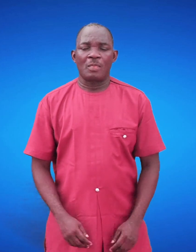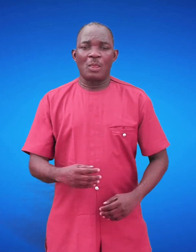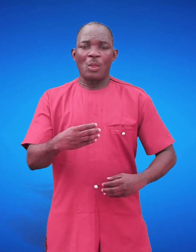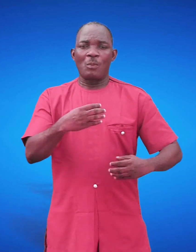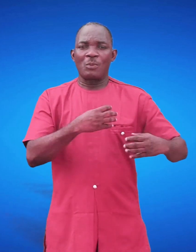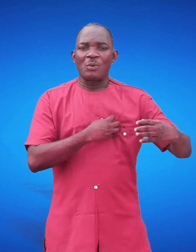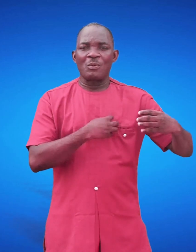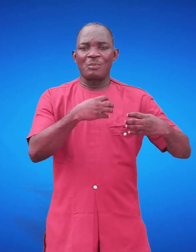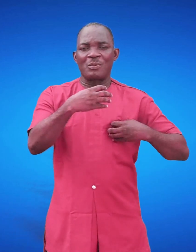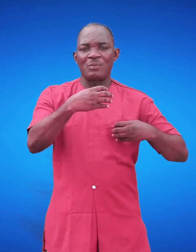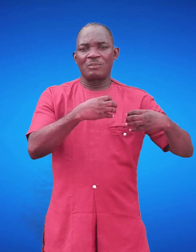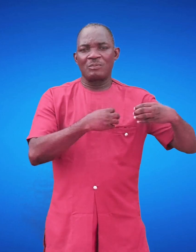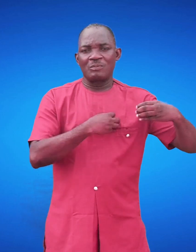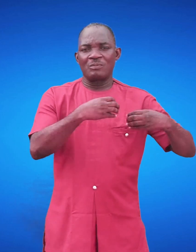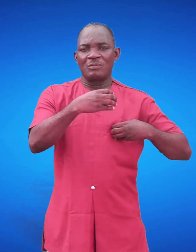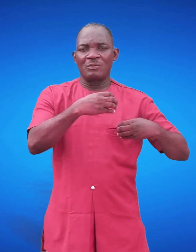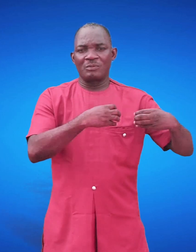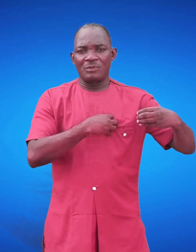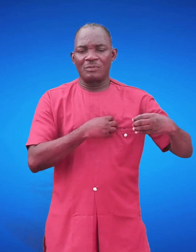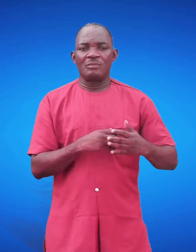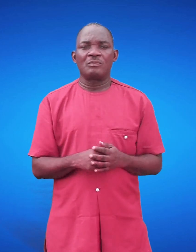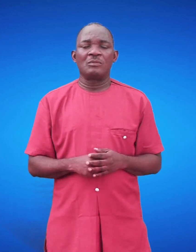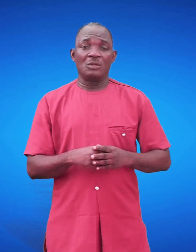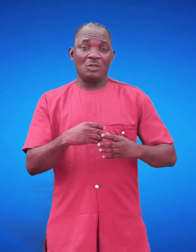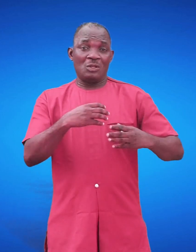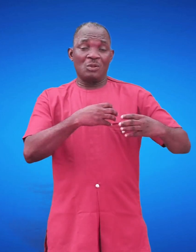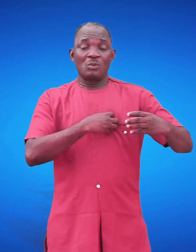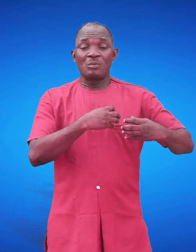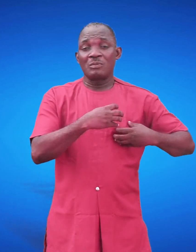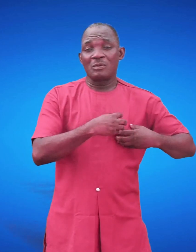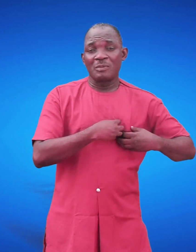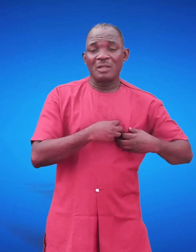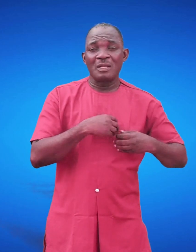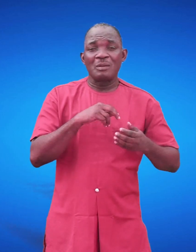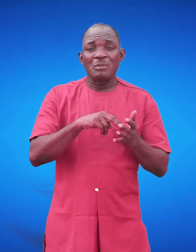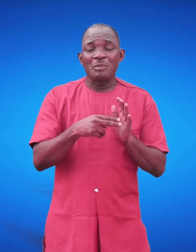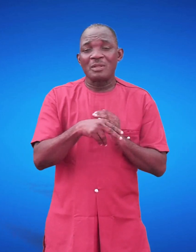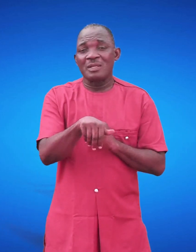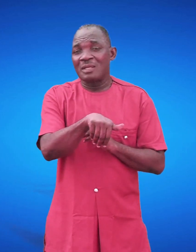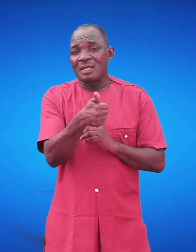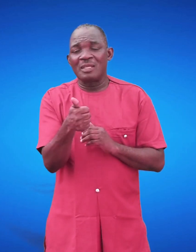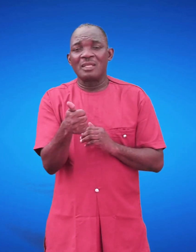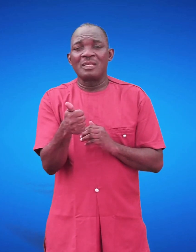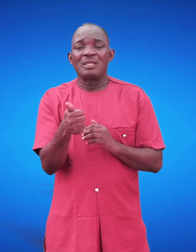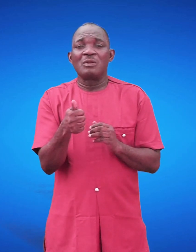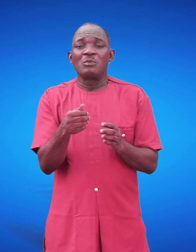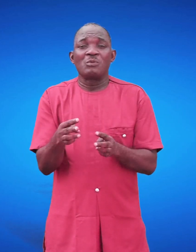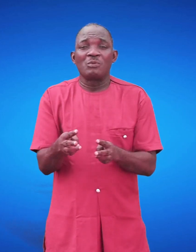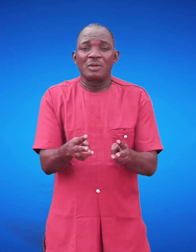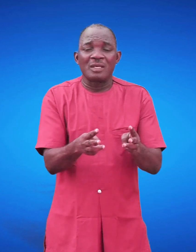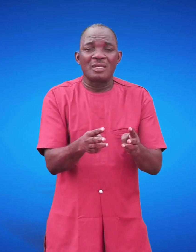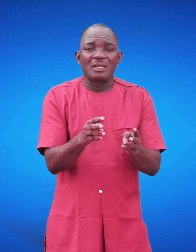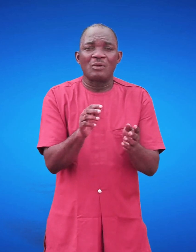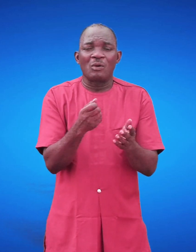Complaint. A complaint is any expression of